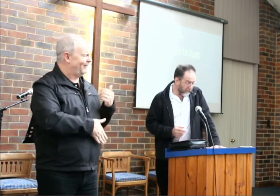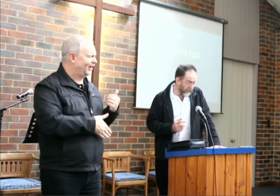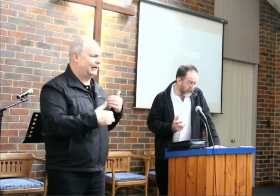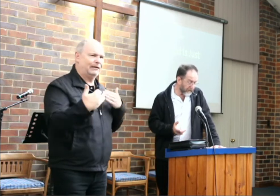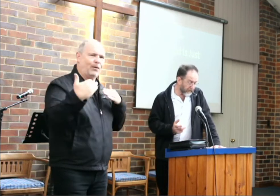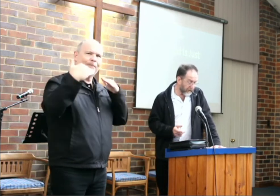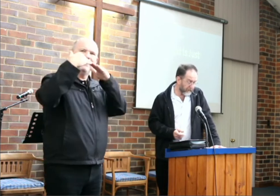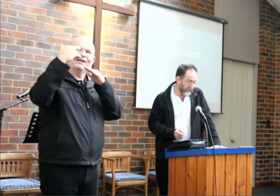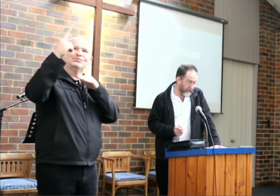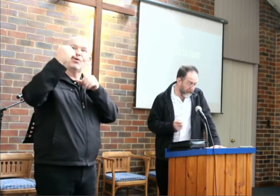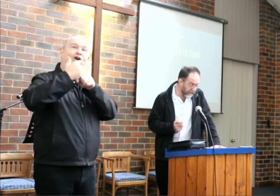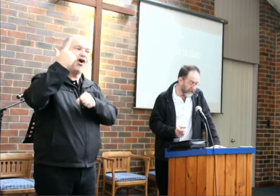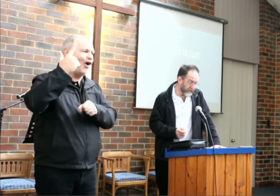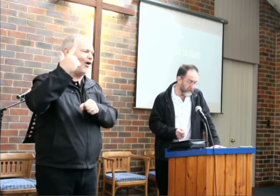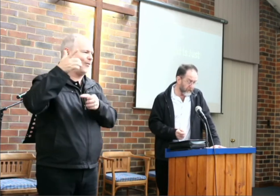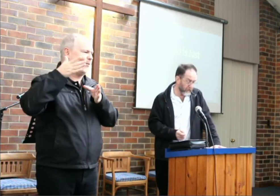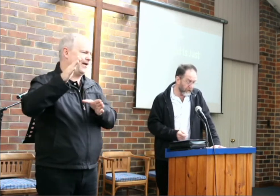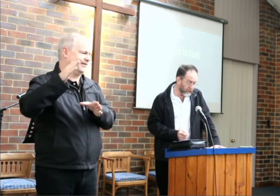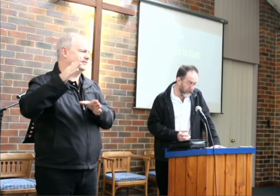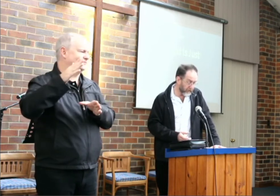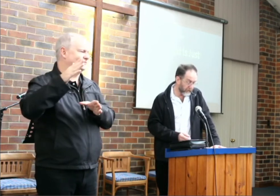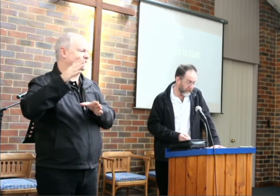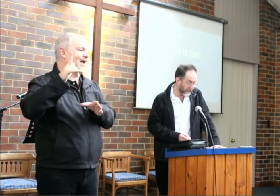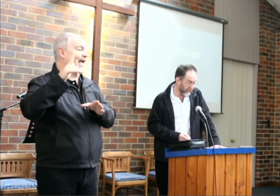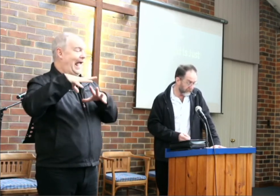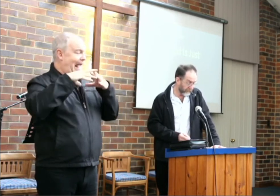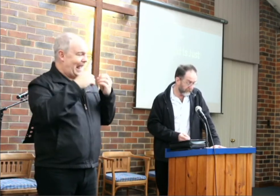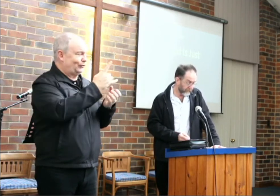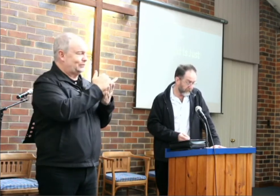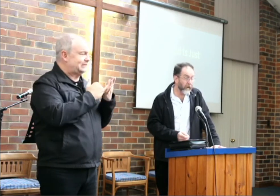You'll have to answer for every sin on Judgment Day.